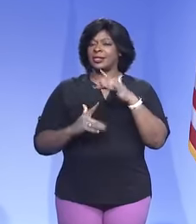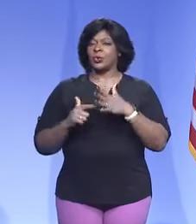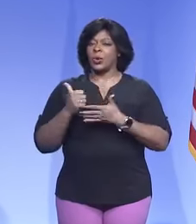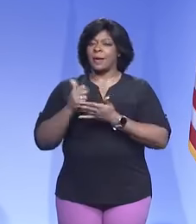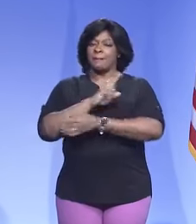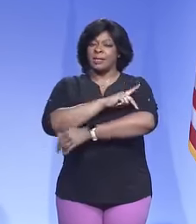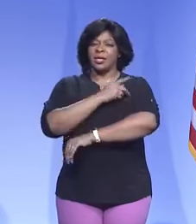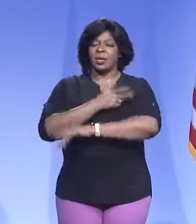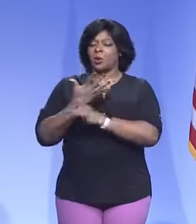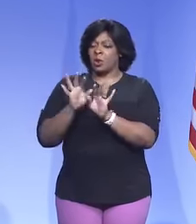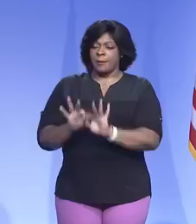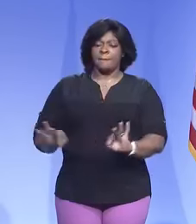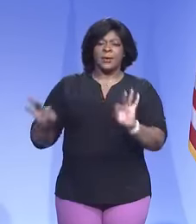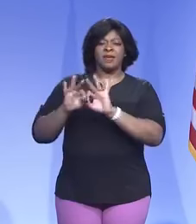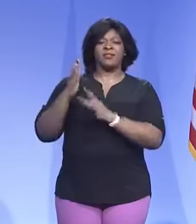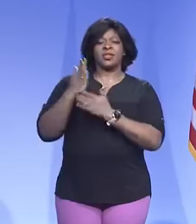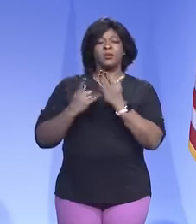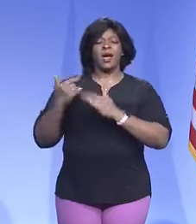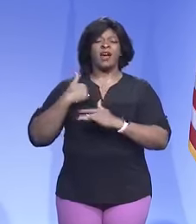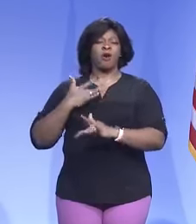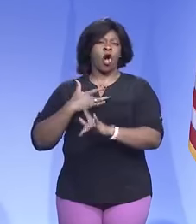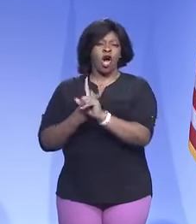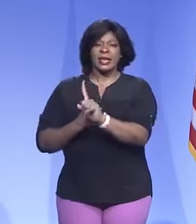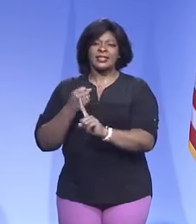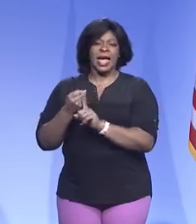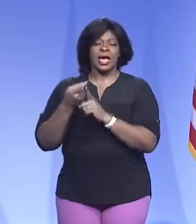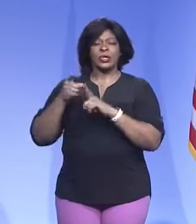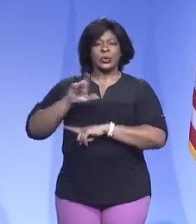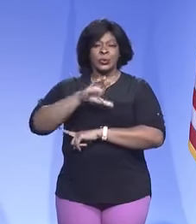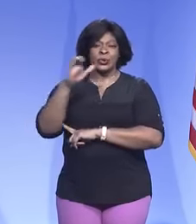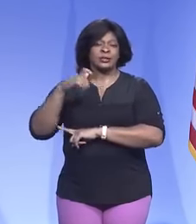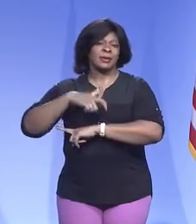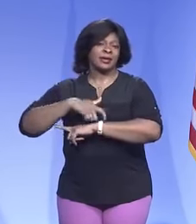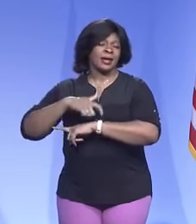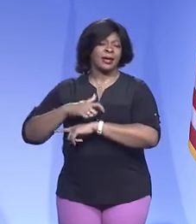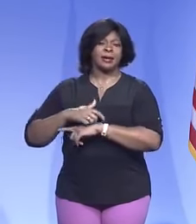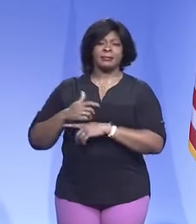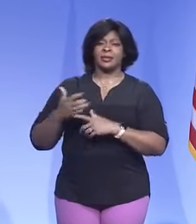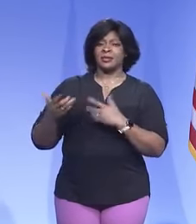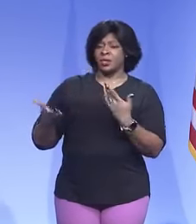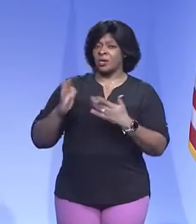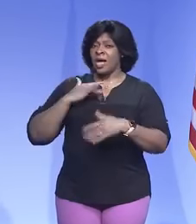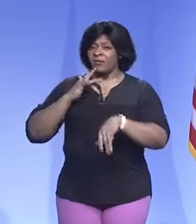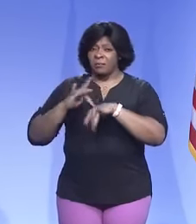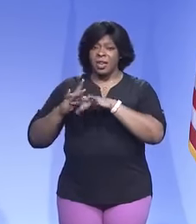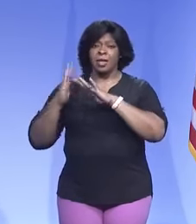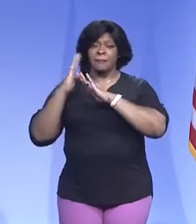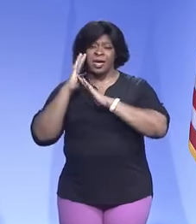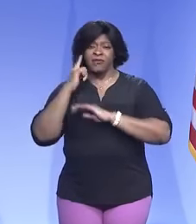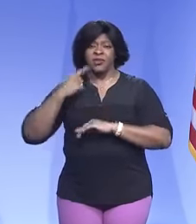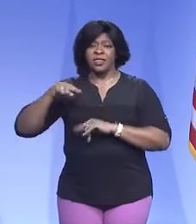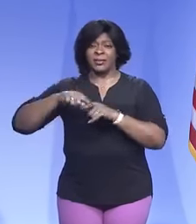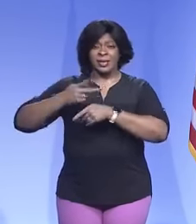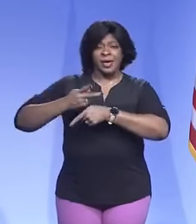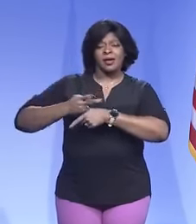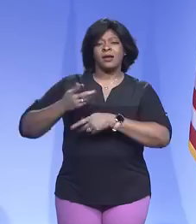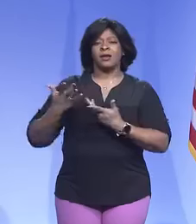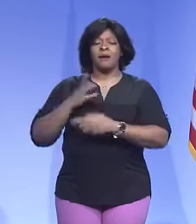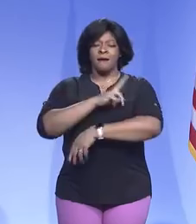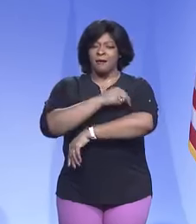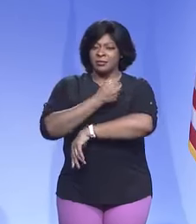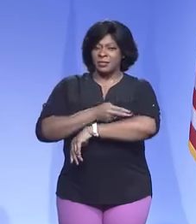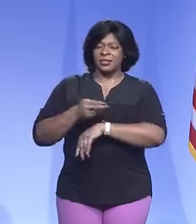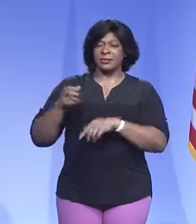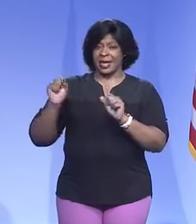kind of the importance of, if someone has a heart attack around Christmas, there being an available bed for them, and, the